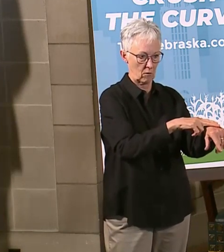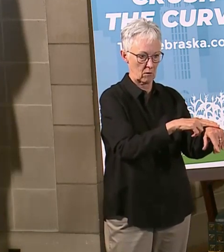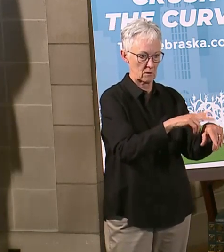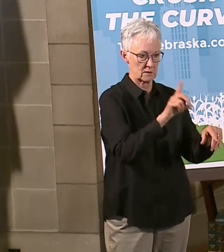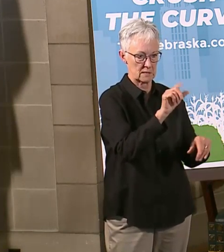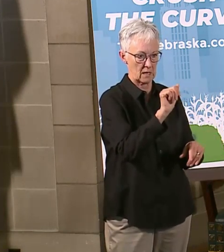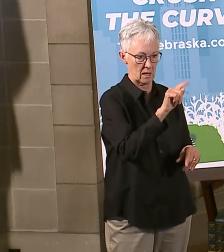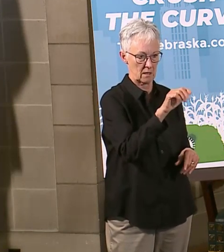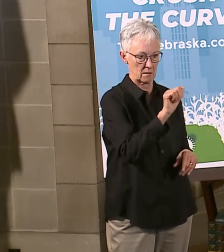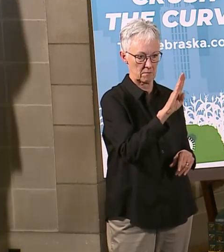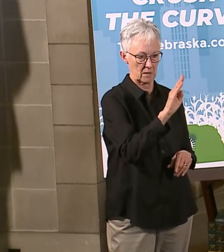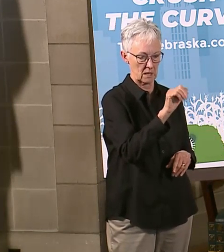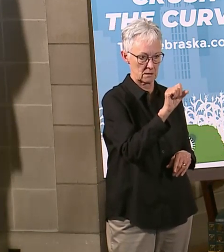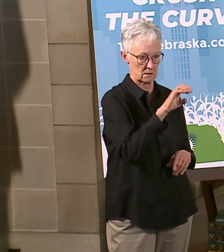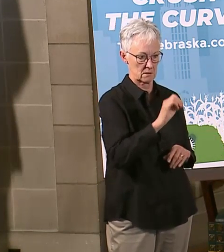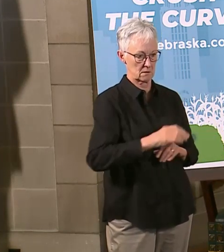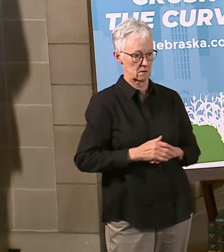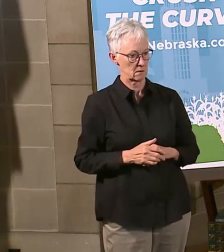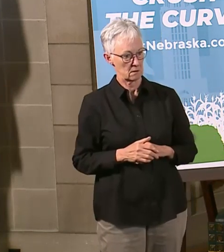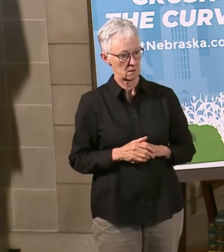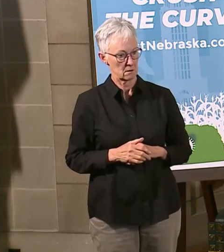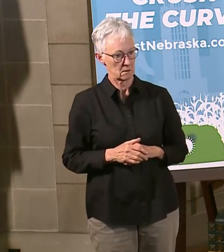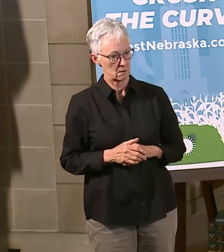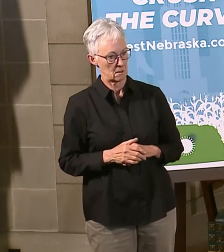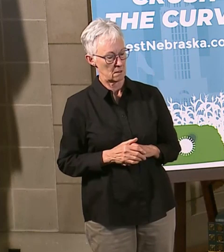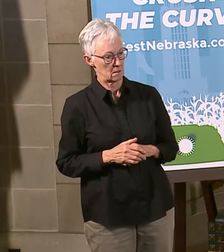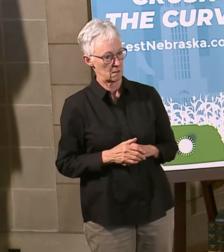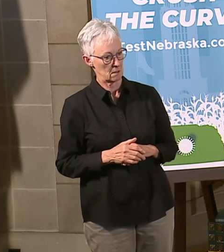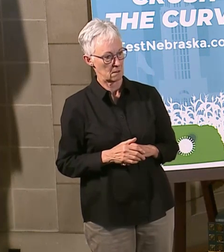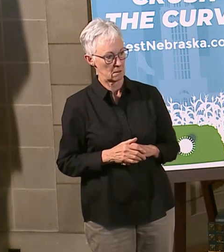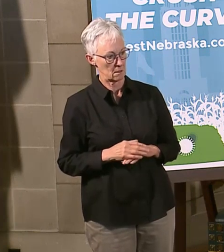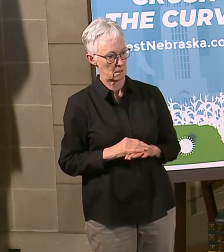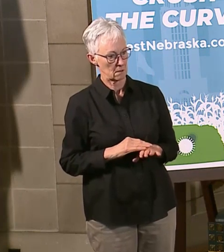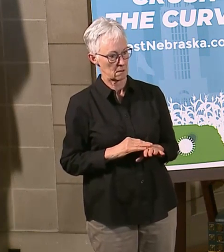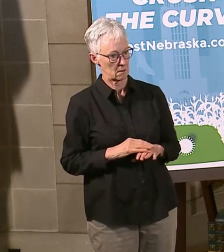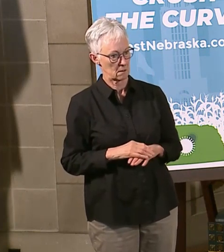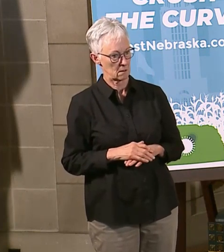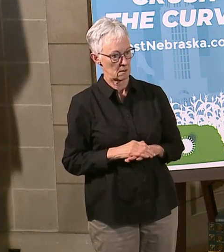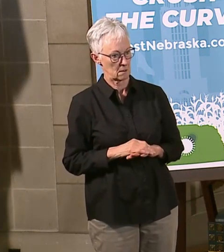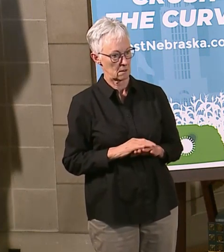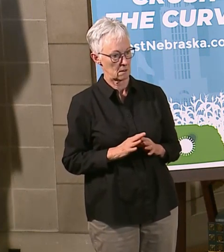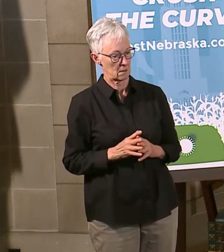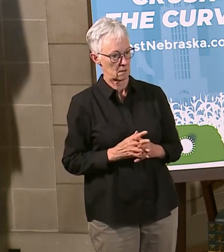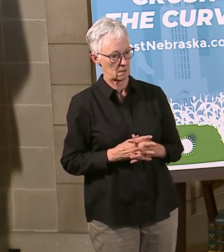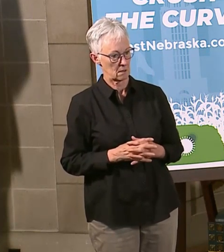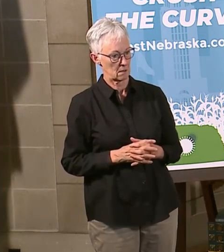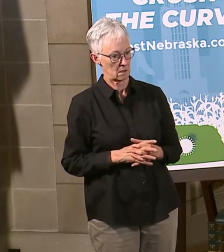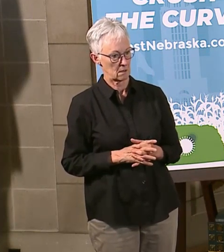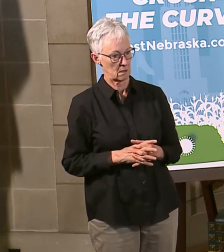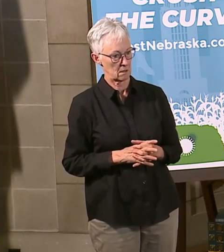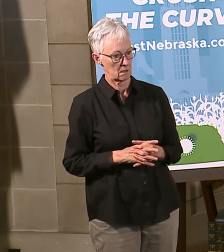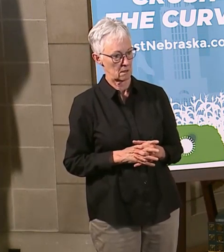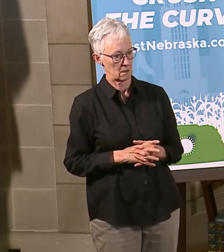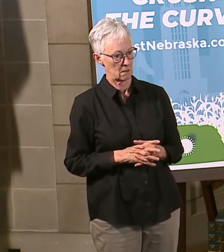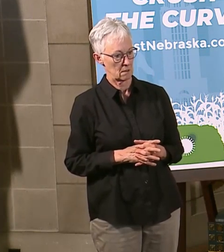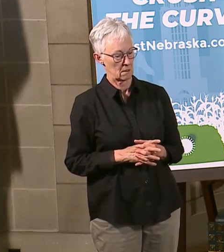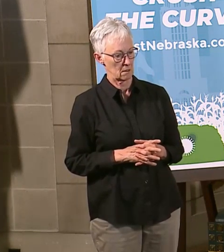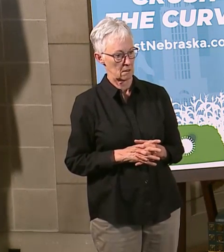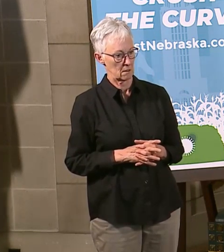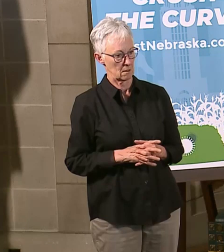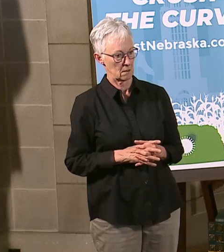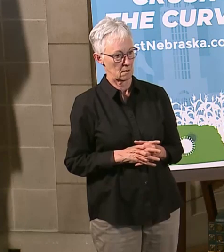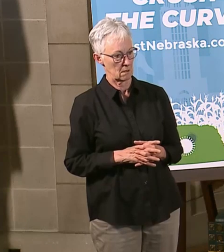And I've not been able to find this, but apparently somewhere on the website it says that the data in aggregate is sellable